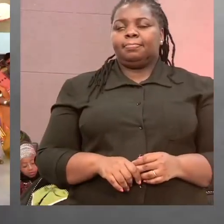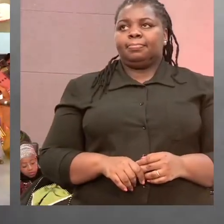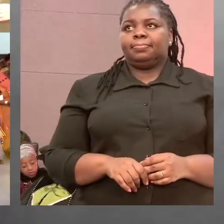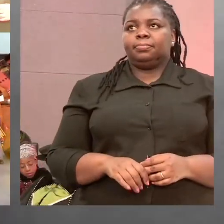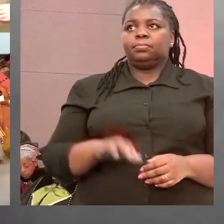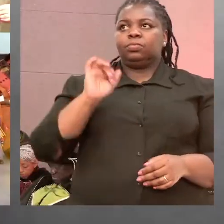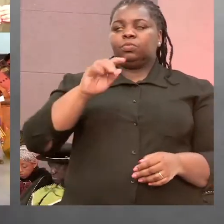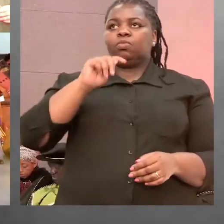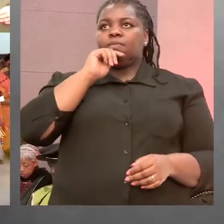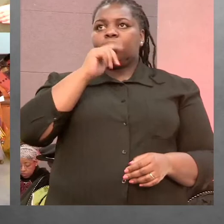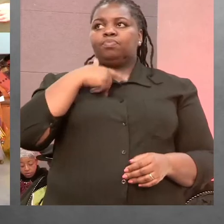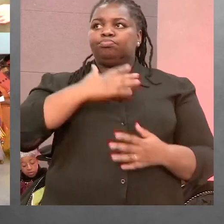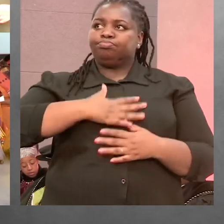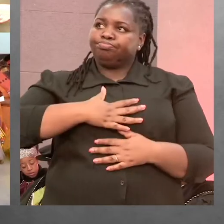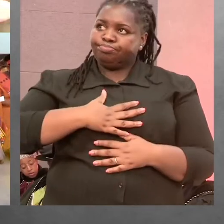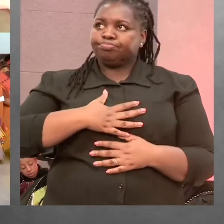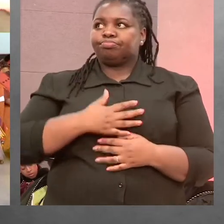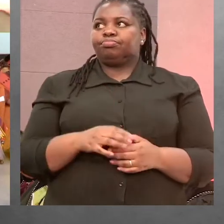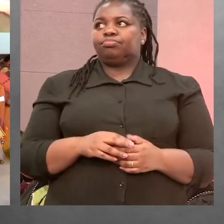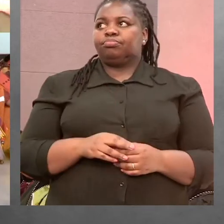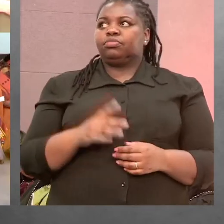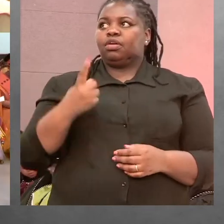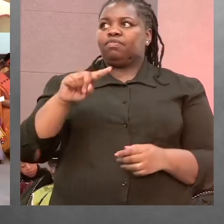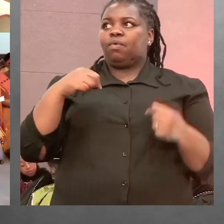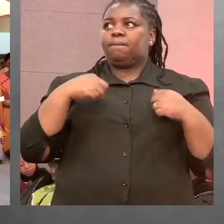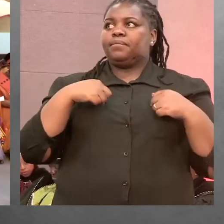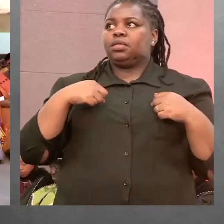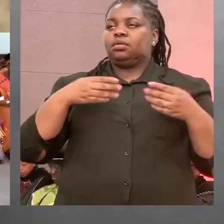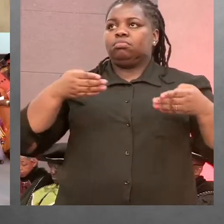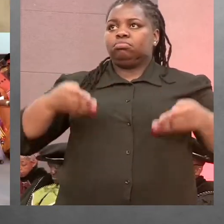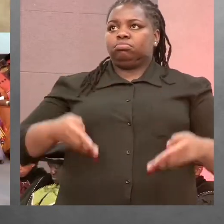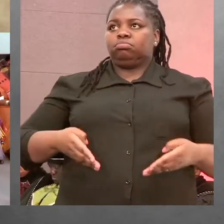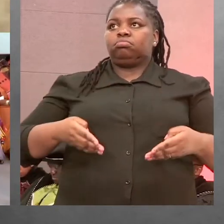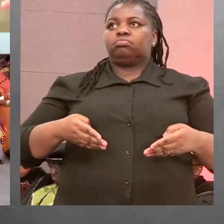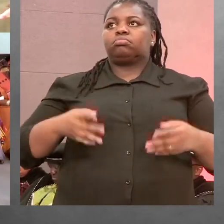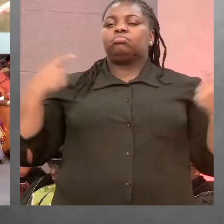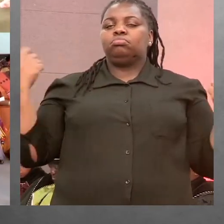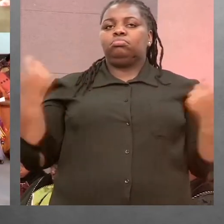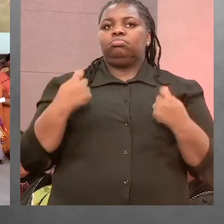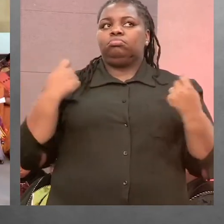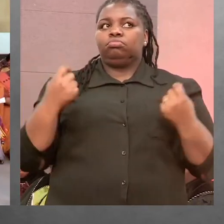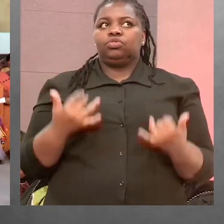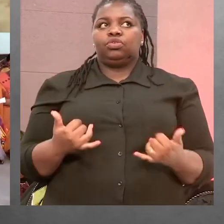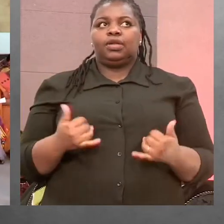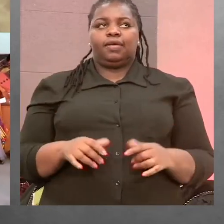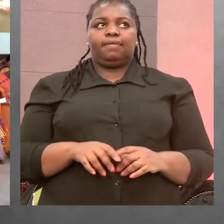It is a singular honor for me to be in this august occasion today.